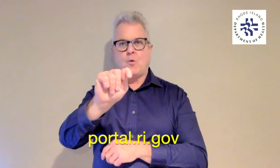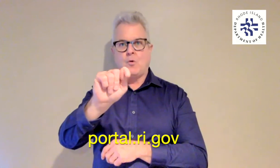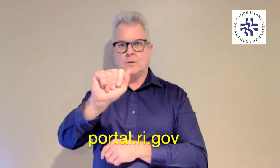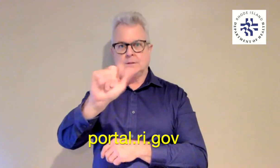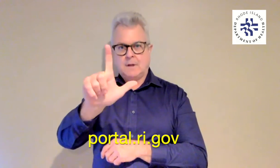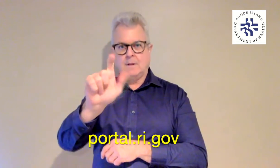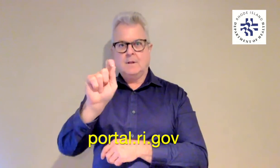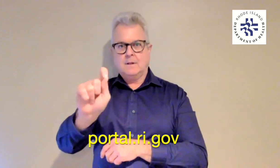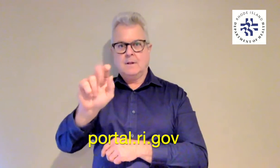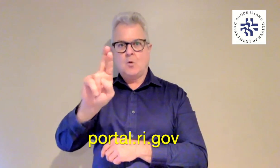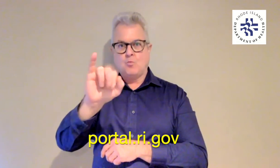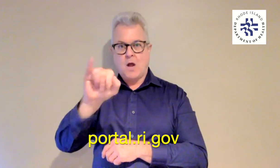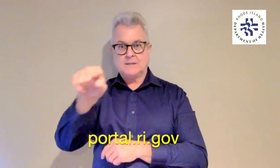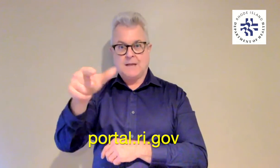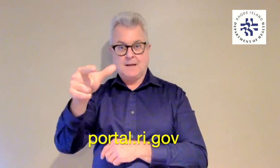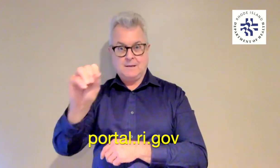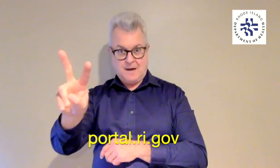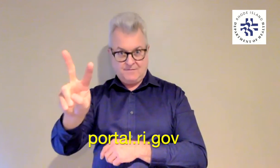portal by going into